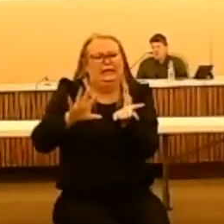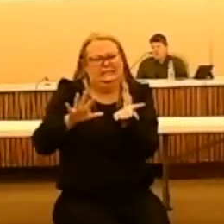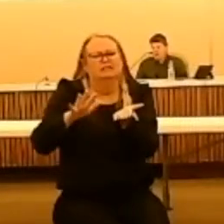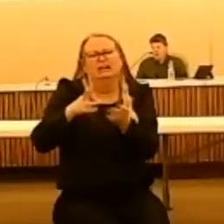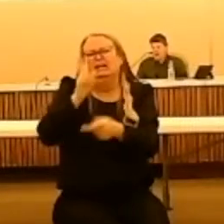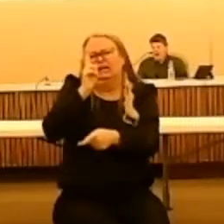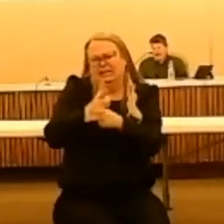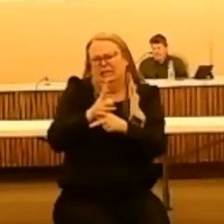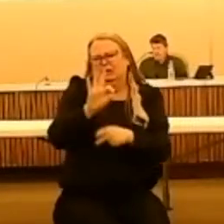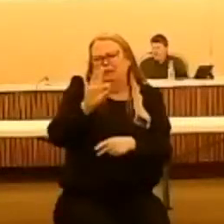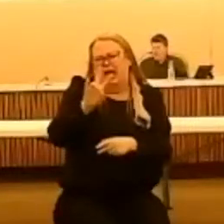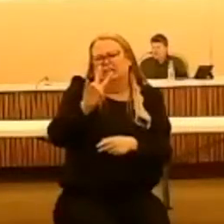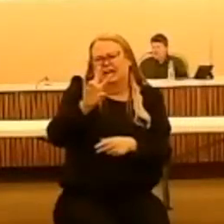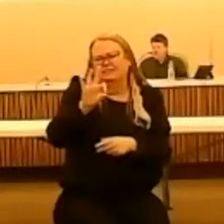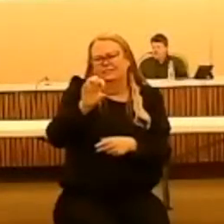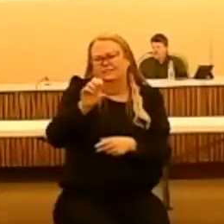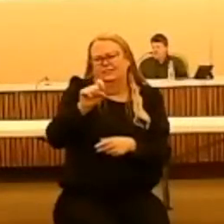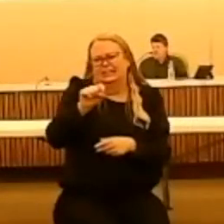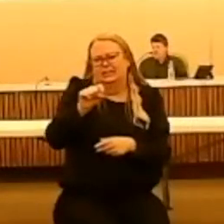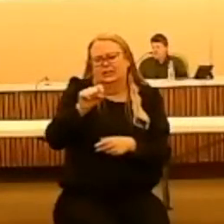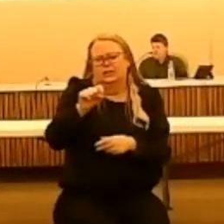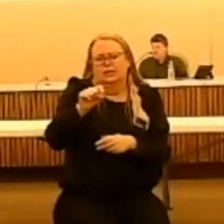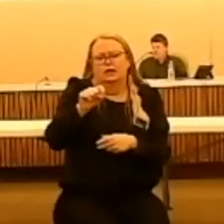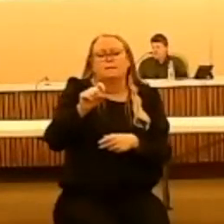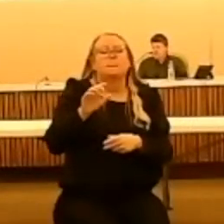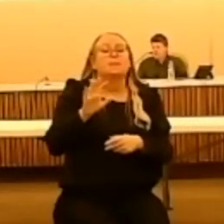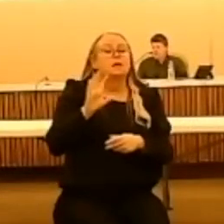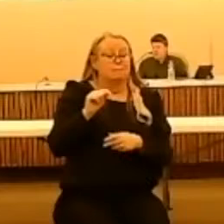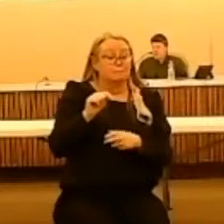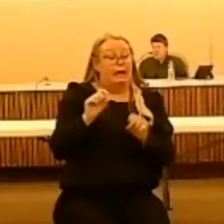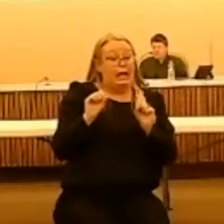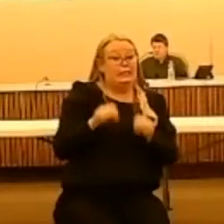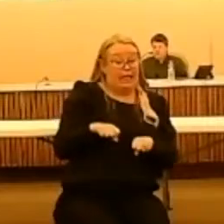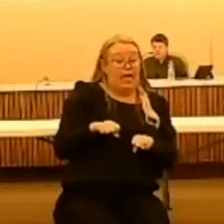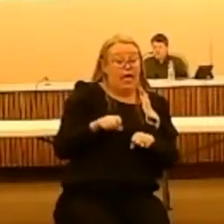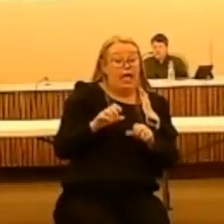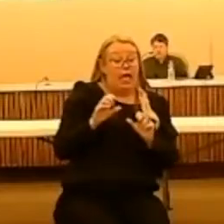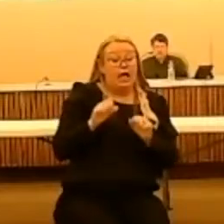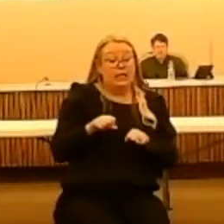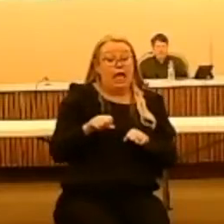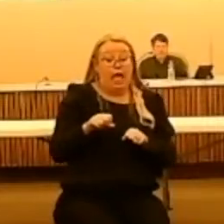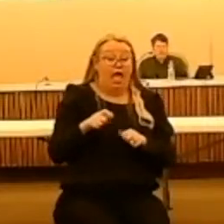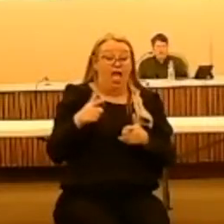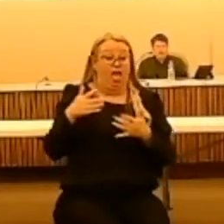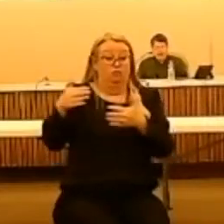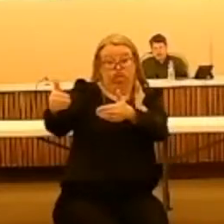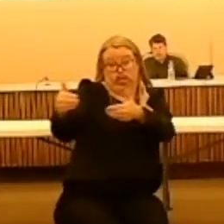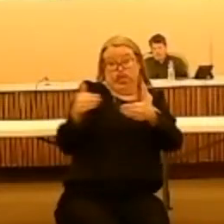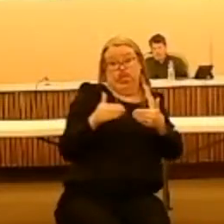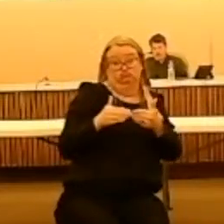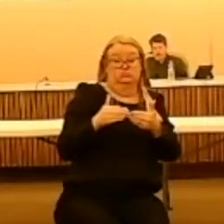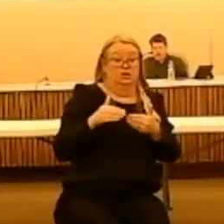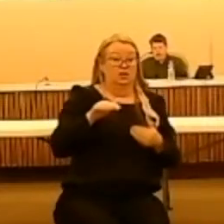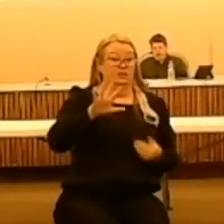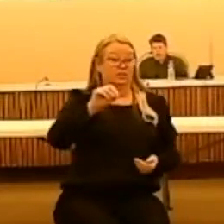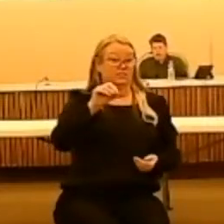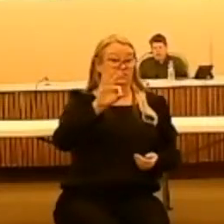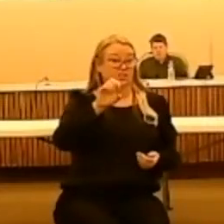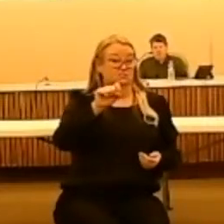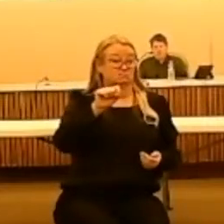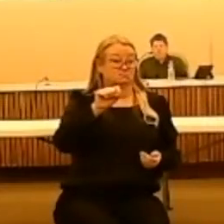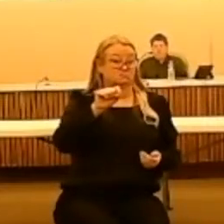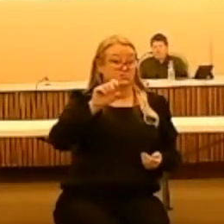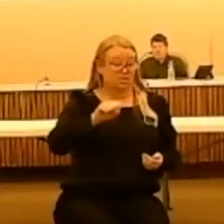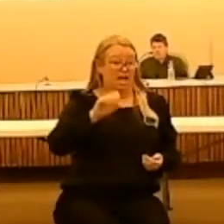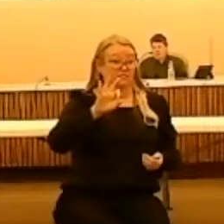as in half. Can they raise it too? Can they change it? Can they ask for more? They can ask for more, they can't